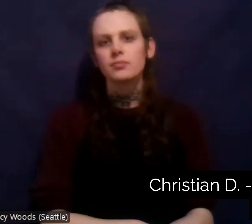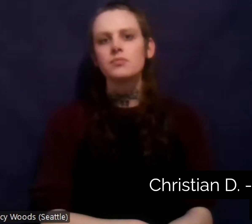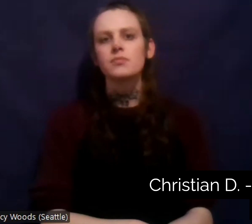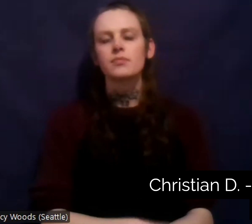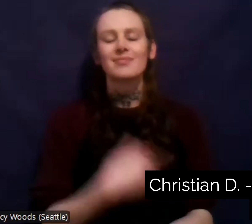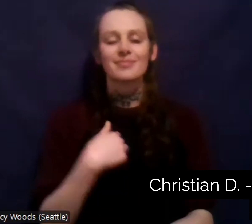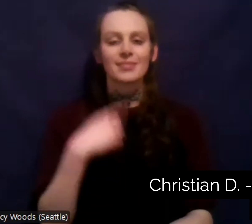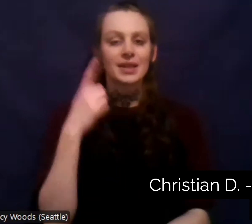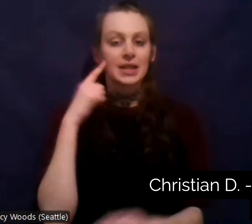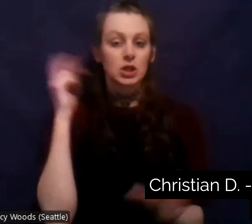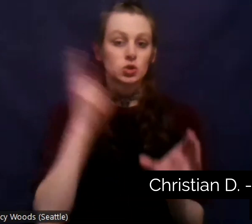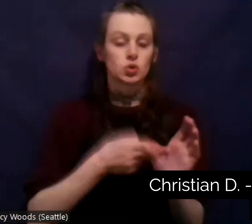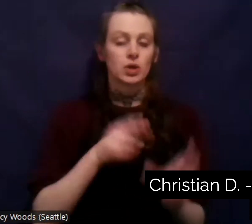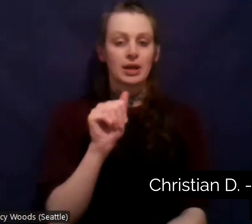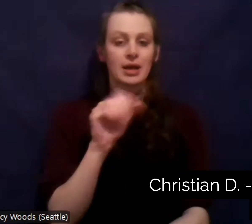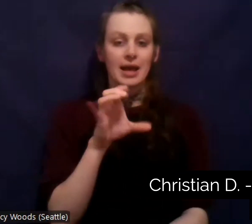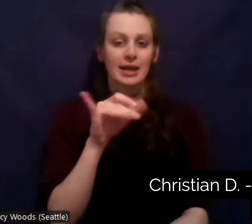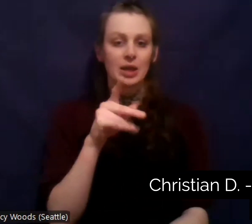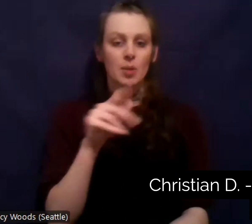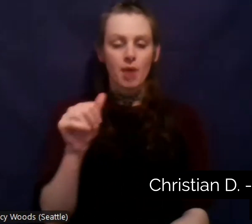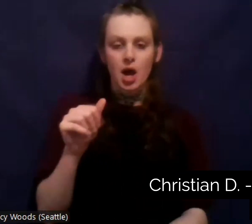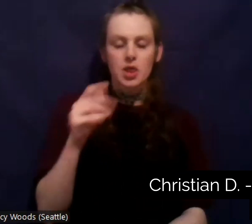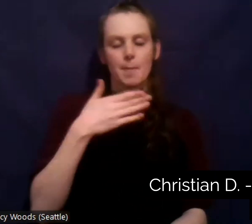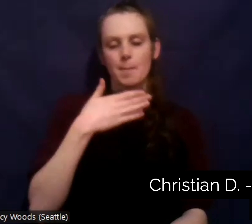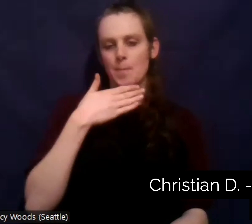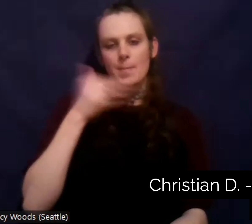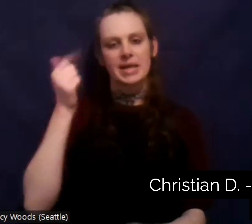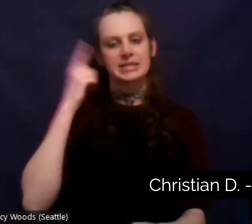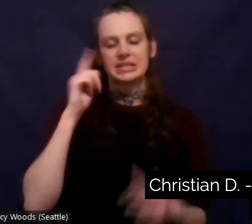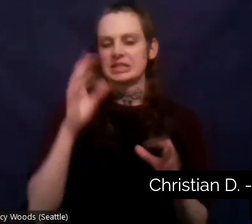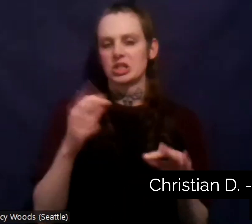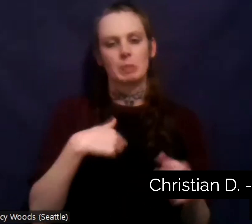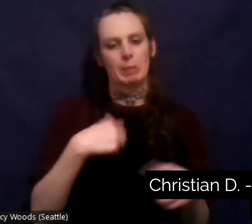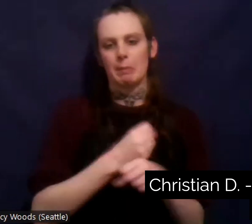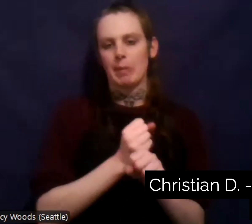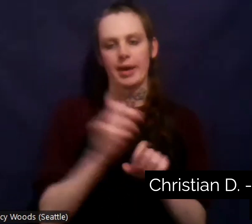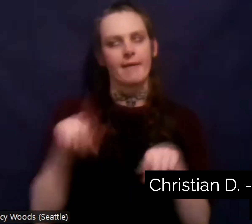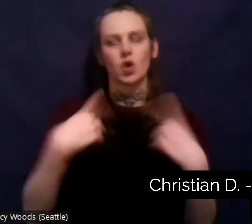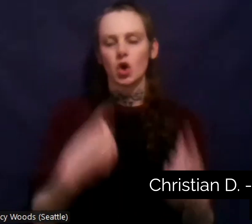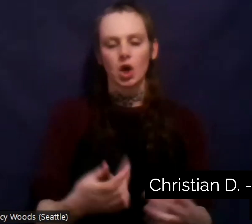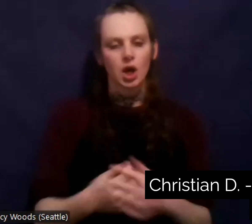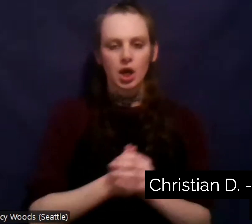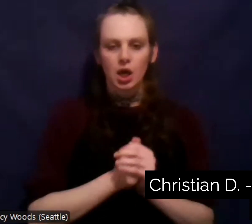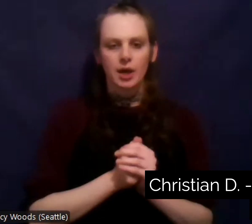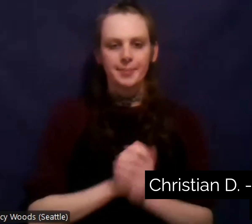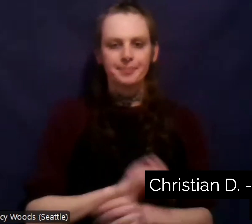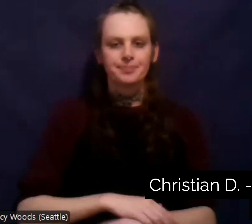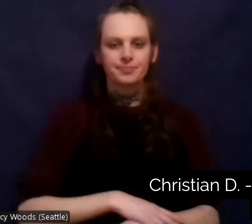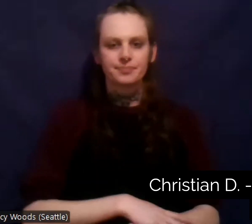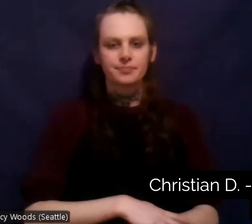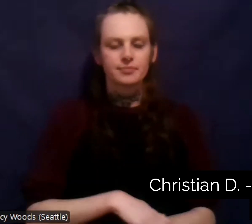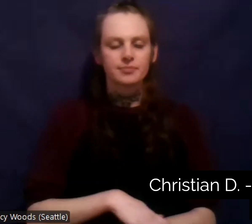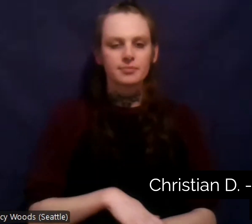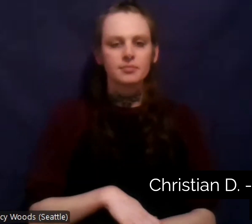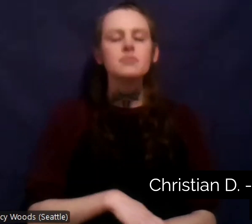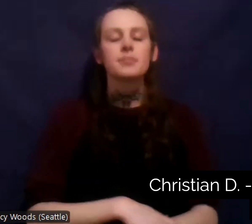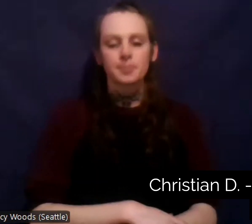I think joining ACIPA was the best decision I ever made because I outreach at other